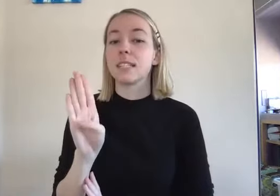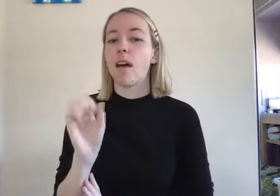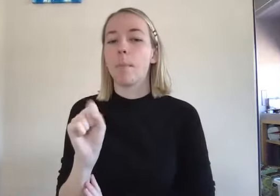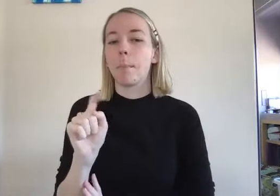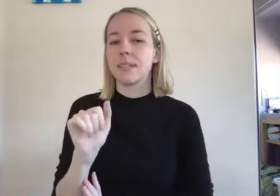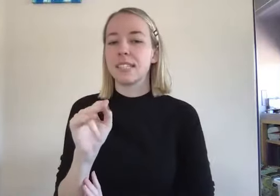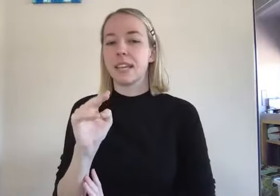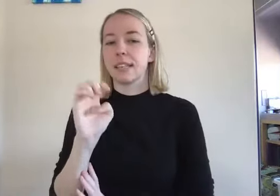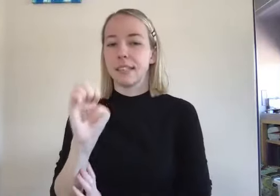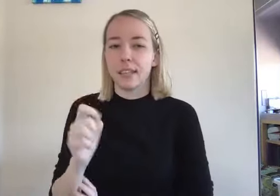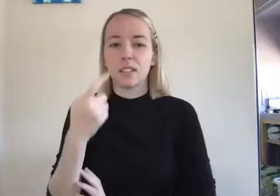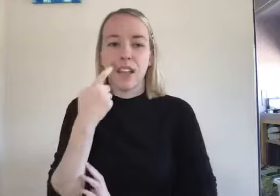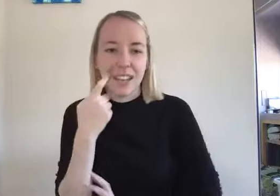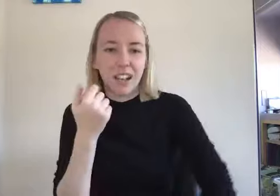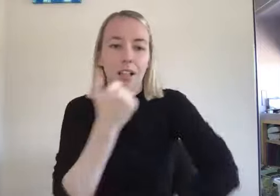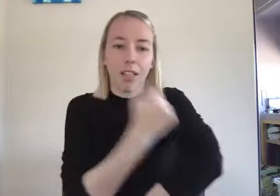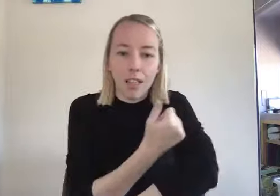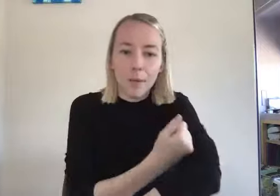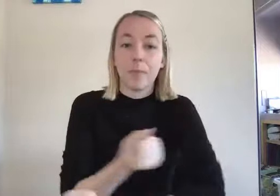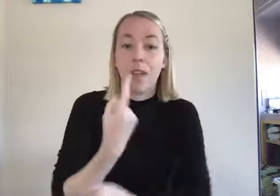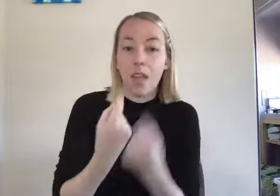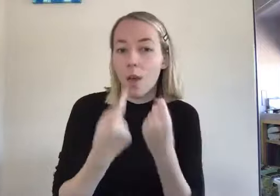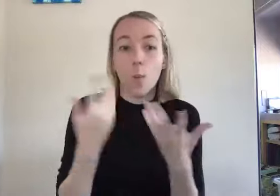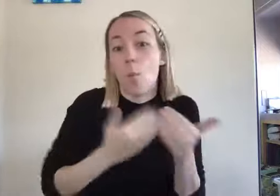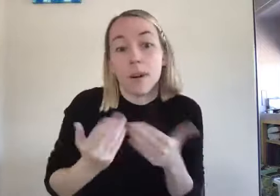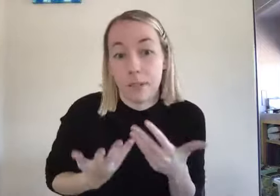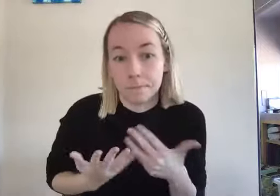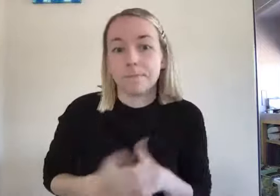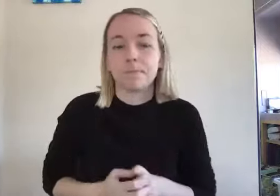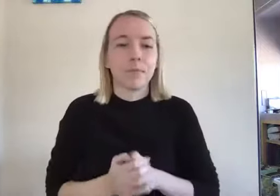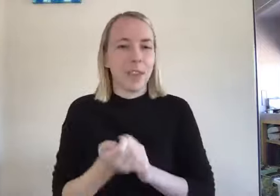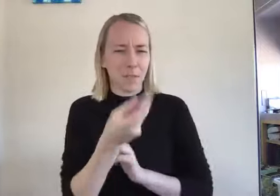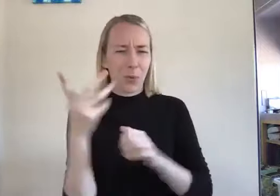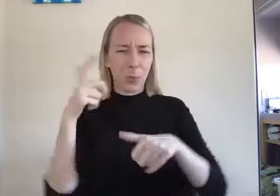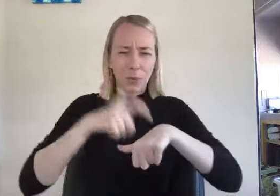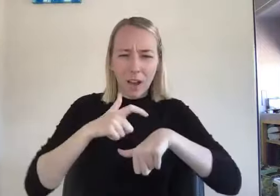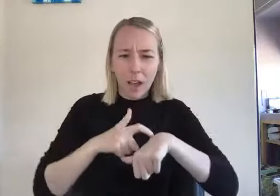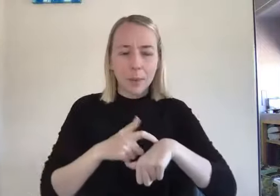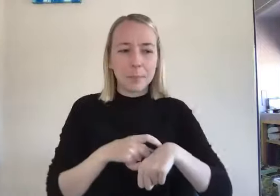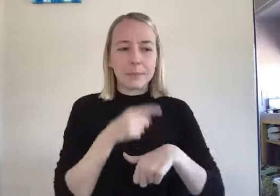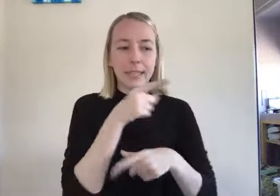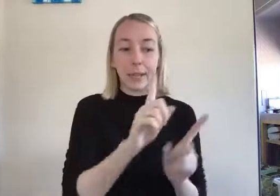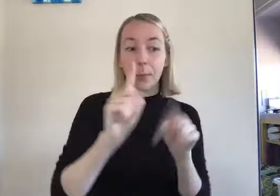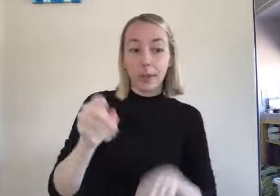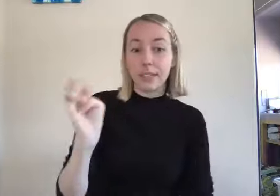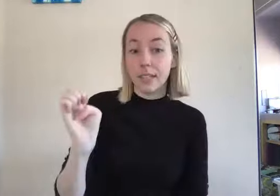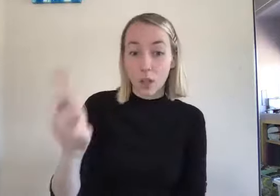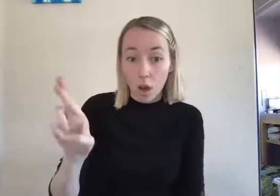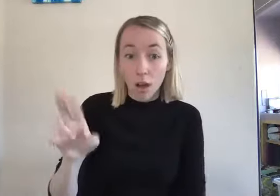substances, and he loved to take whatever it was. And there were a couple of instances where he had to go into the